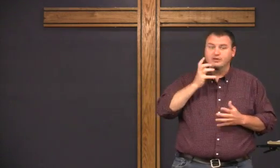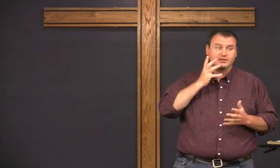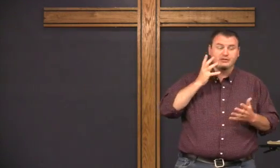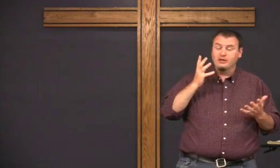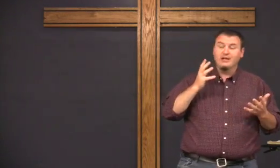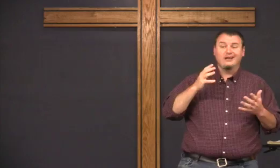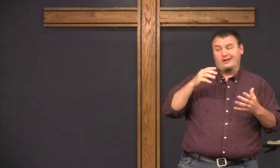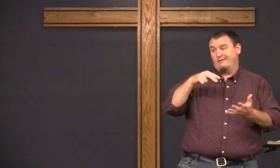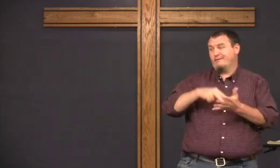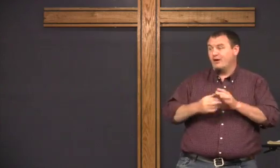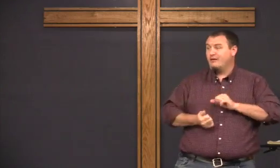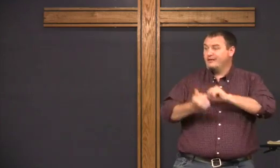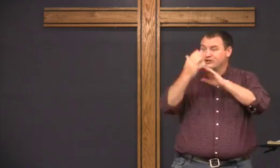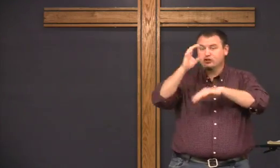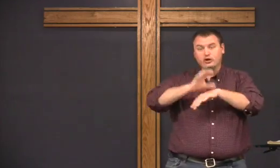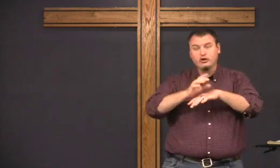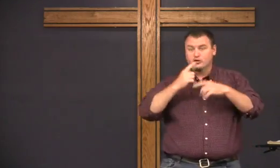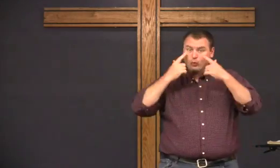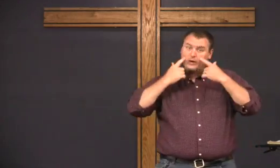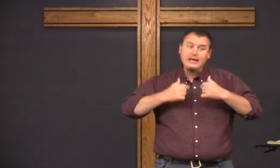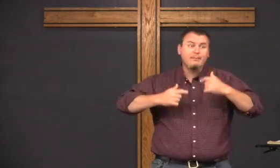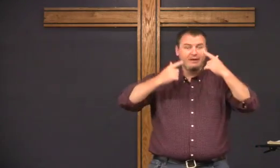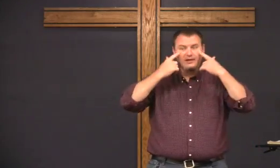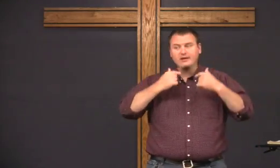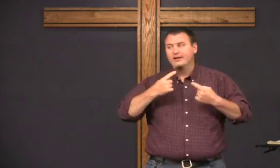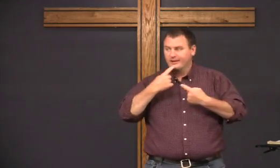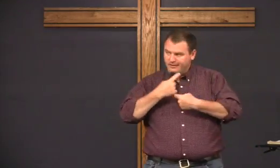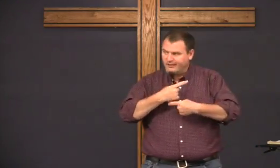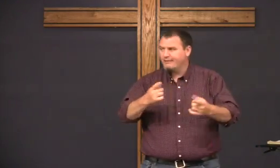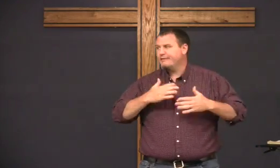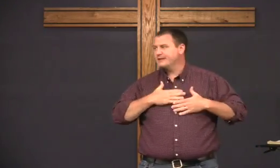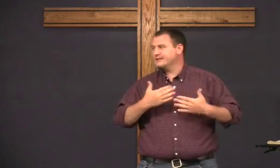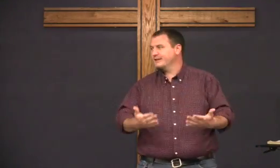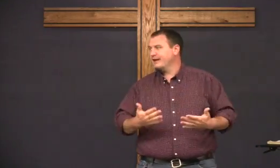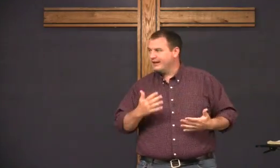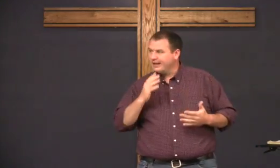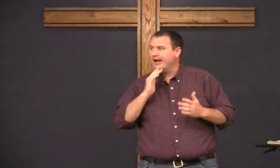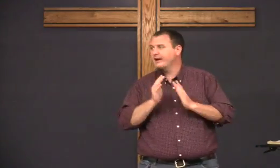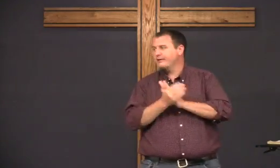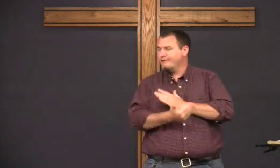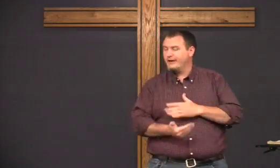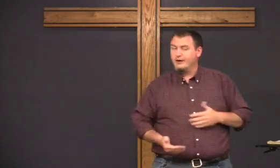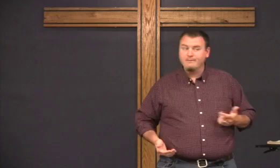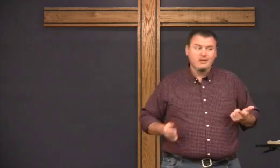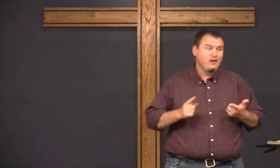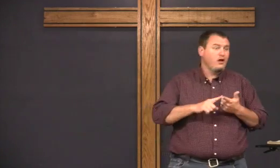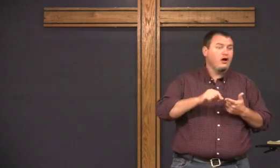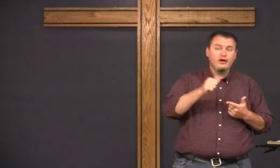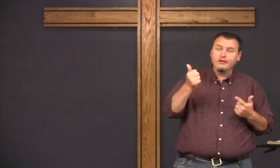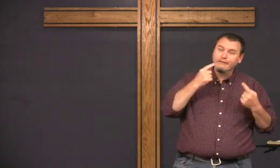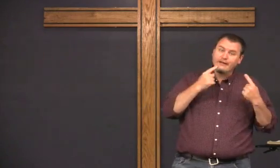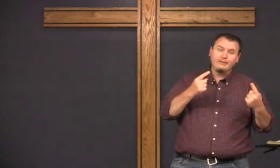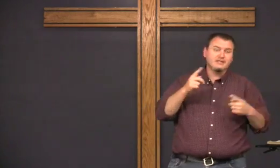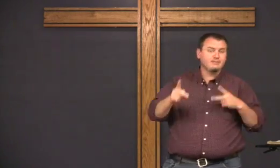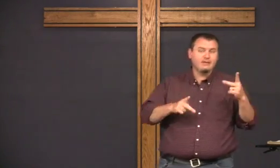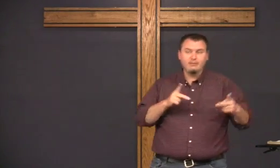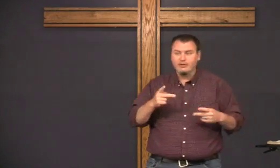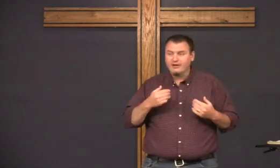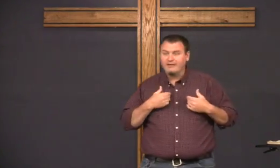was in front of his church weeping, confessing that he had an affair. Other famous people have